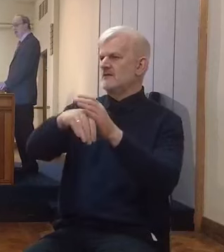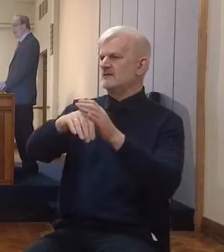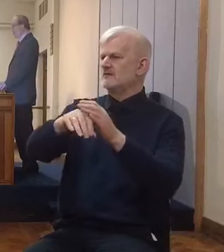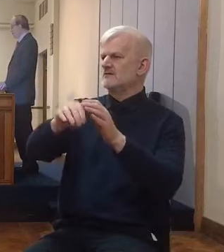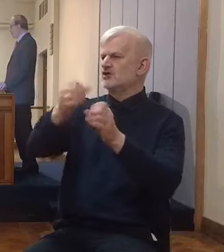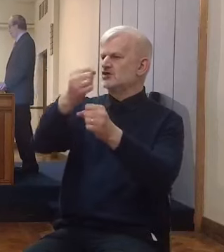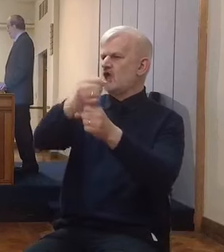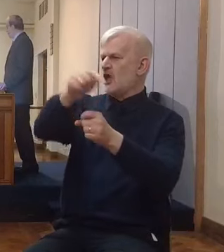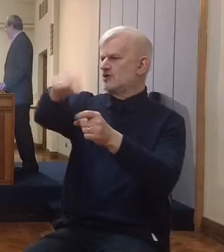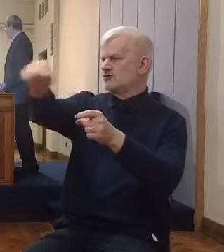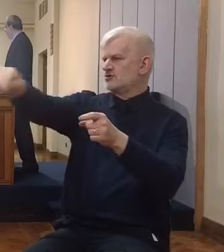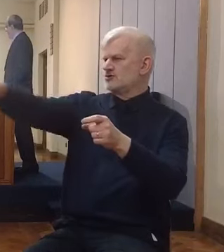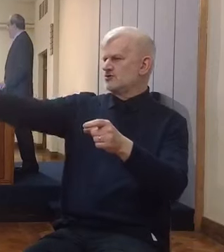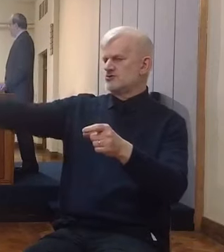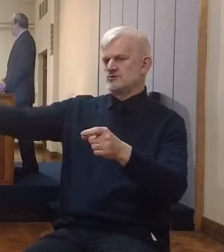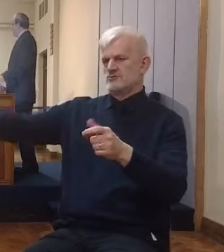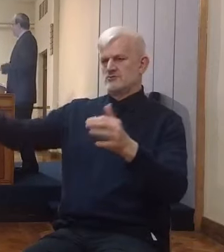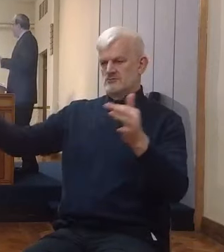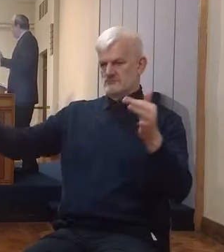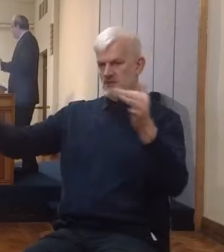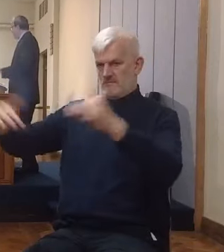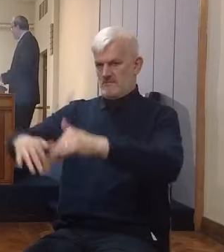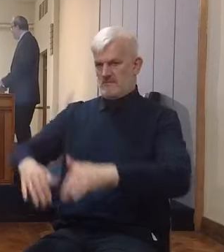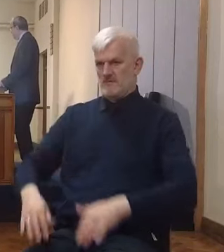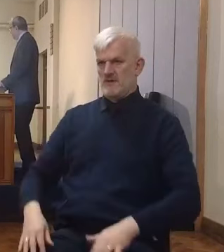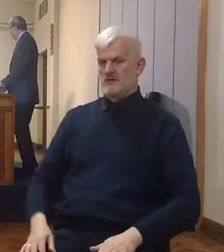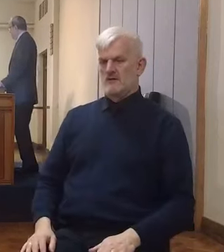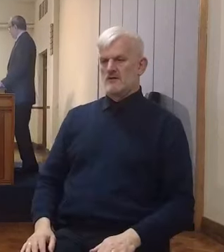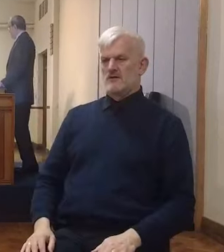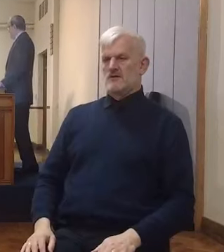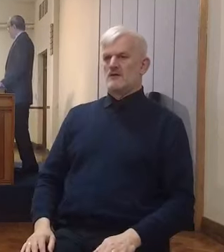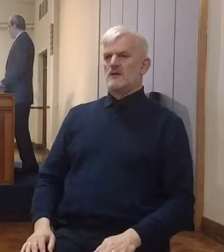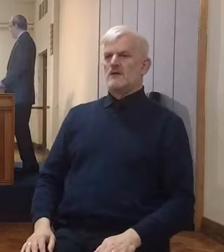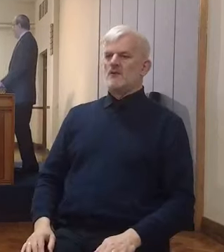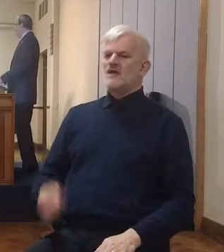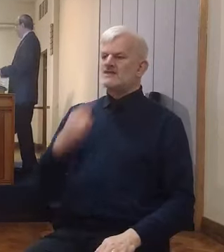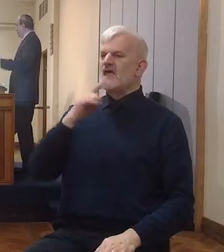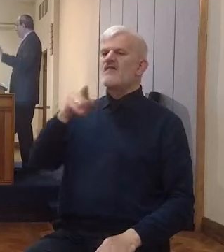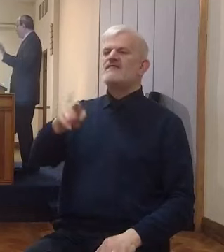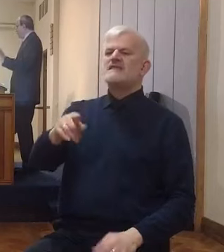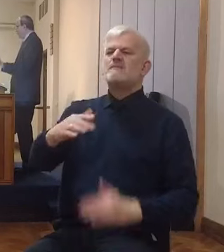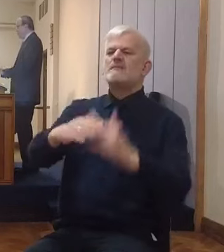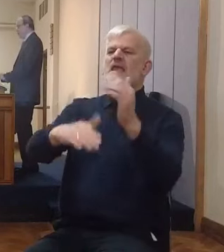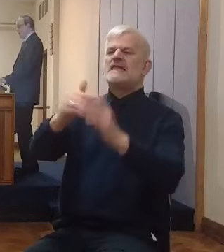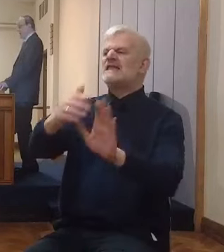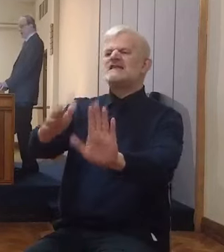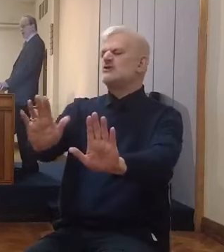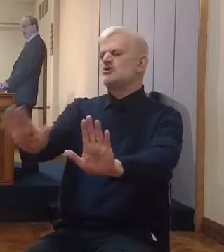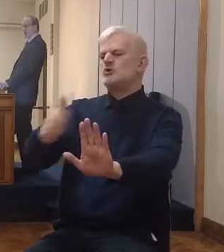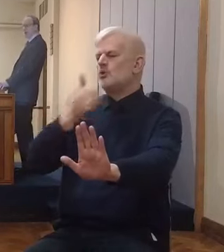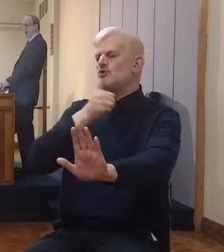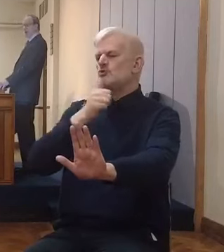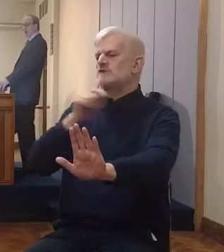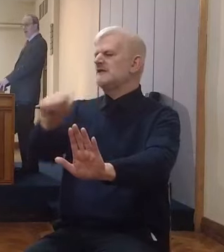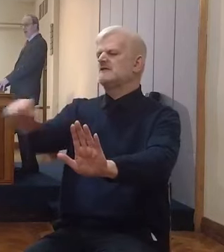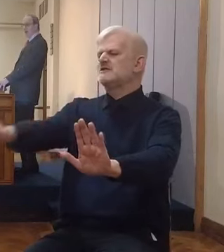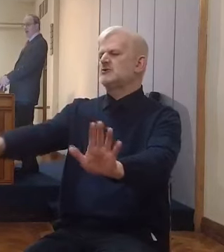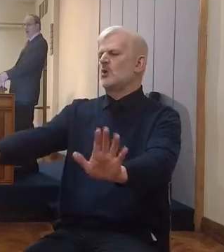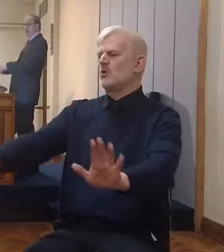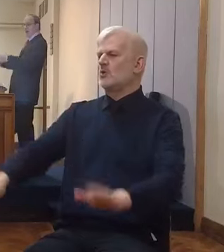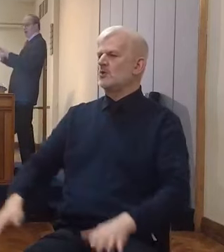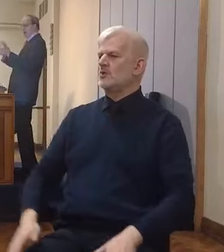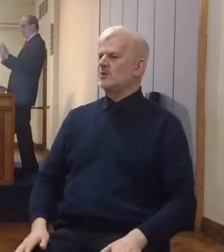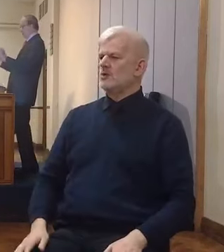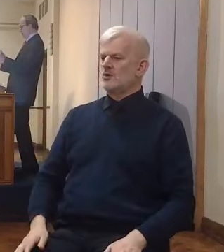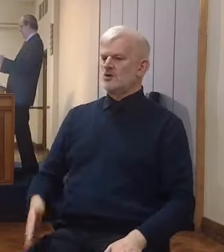they generally had at the conference. They didn't want to borrow those buildings. They didn't want to use those churches. They